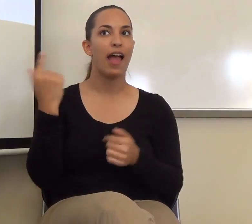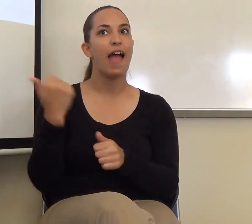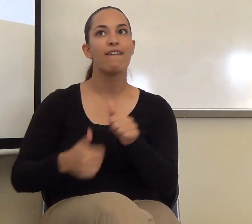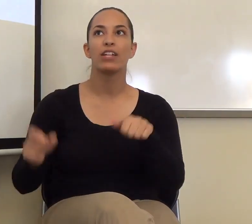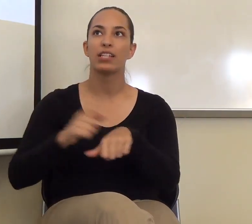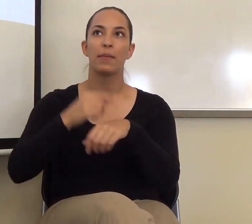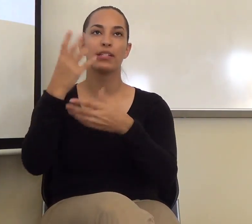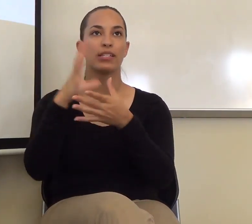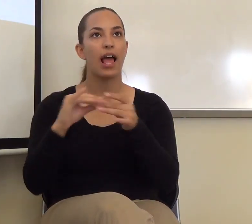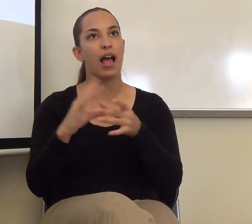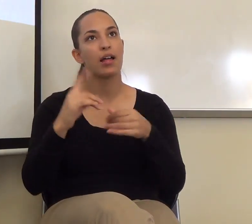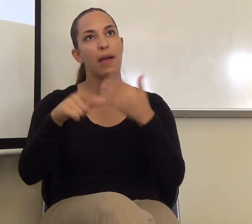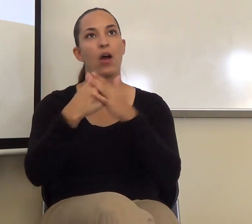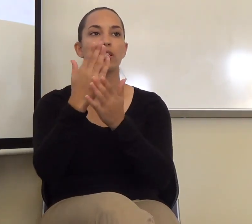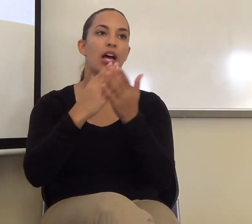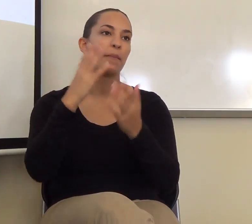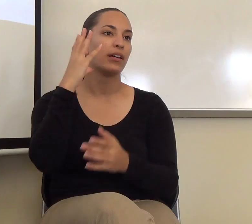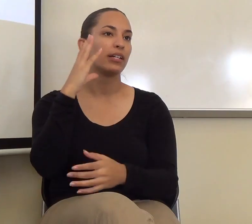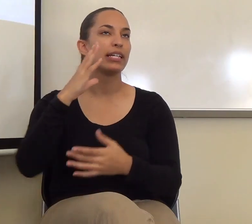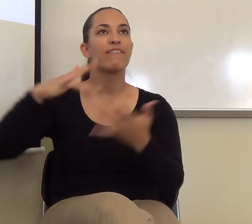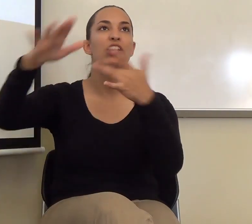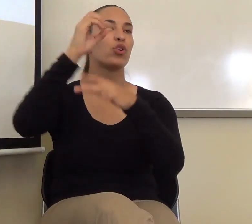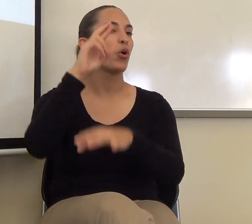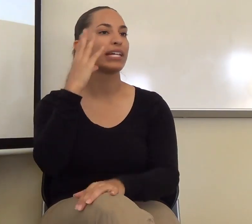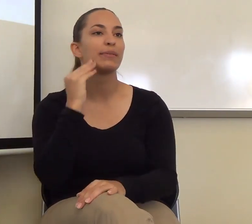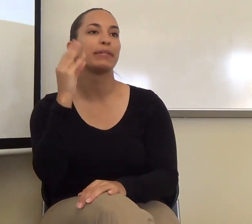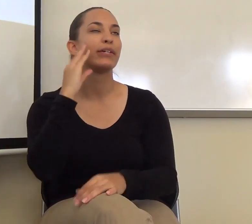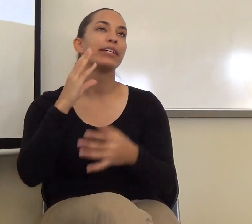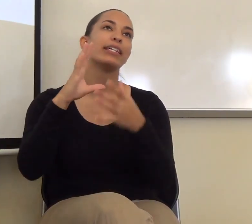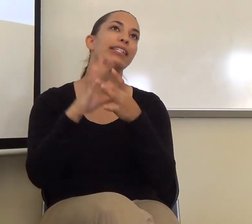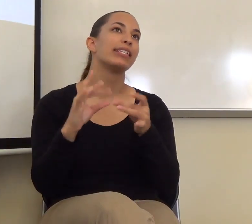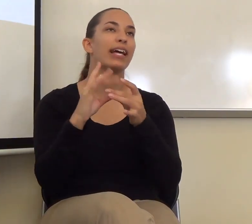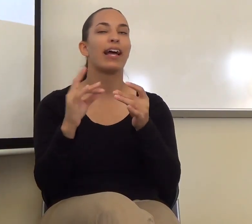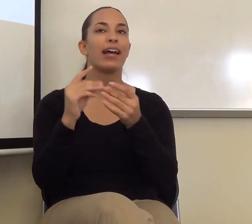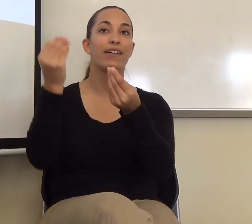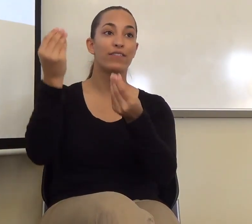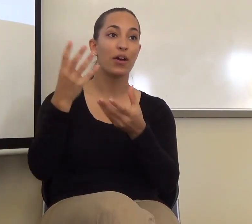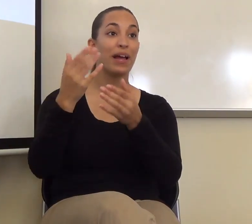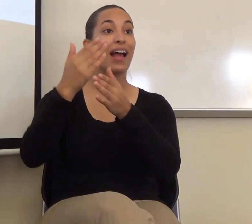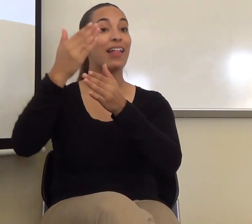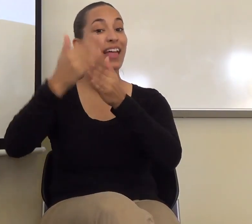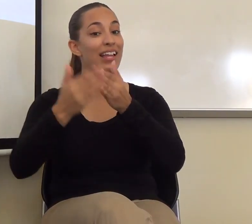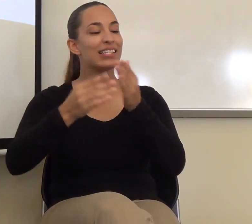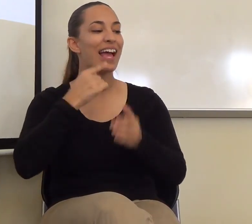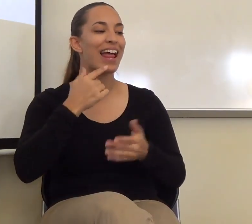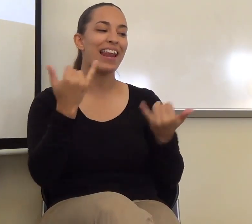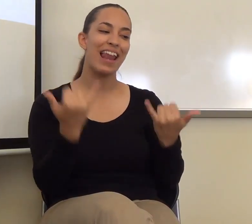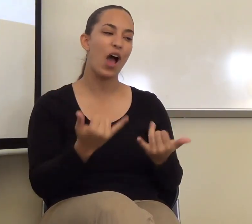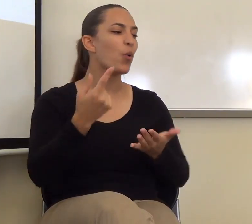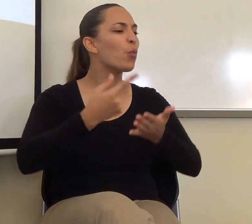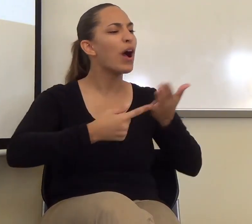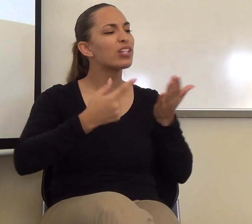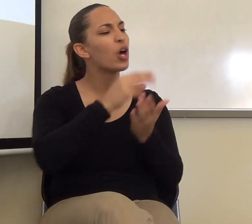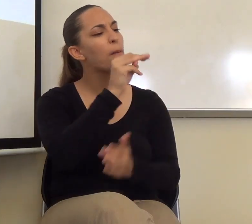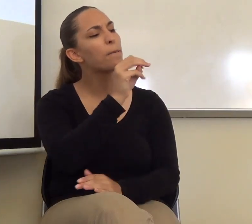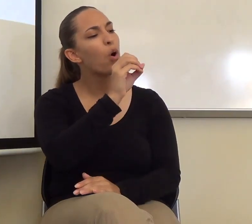experience, he ends it with the question, now what's the moral of that story? Then we have to tell him the lesson about